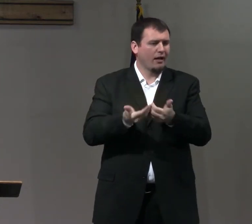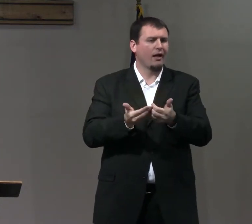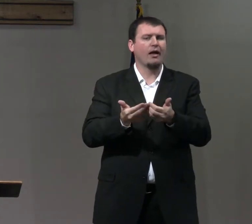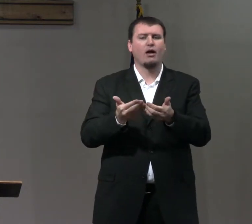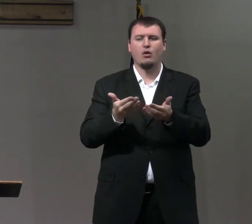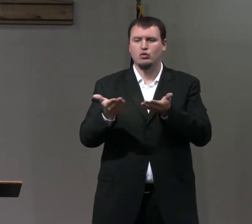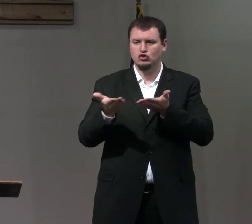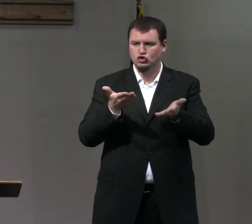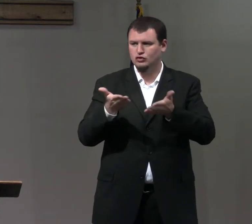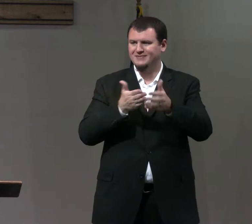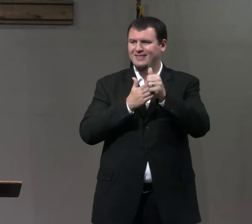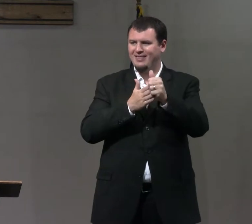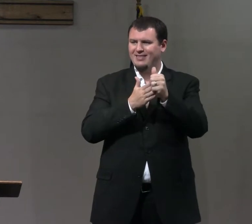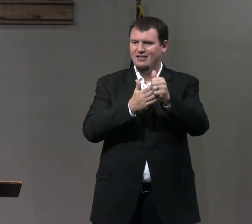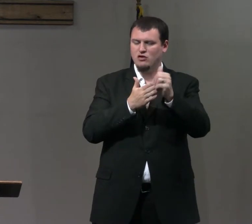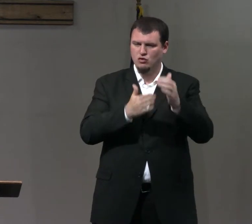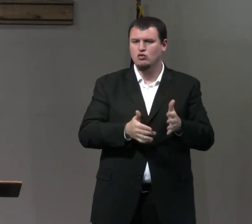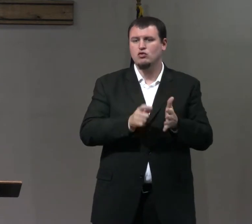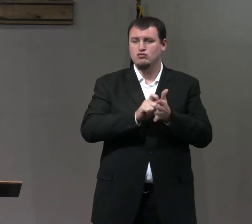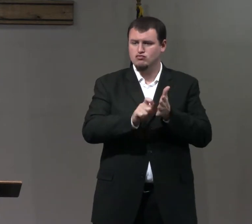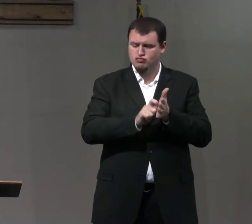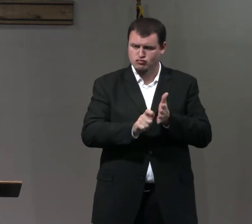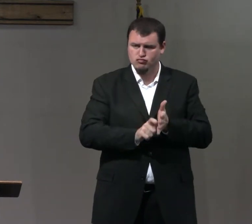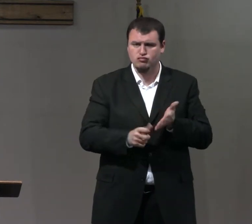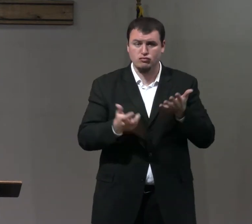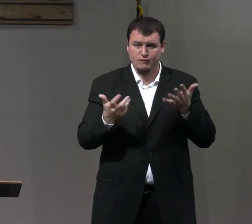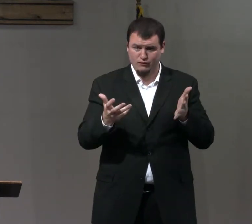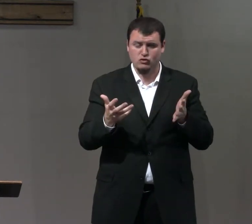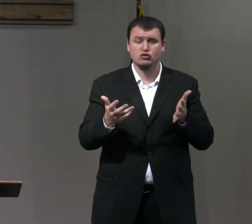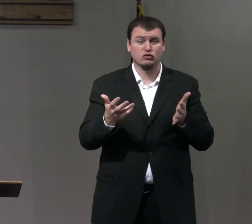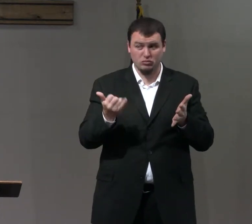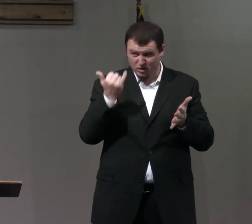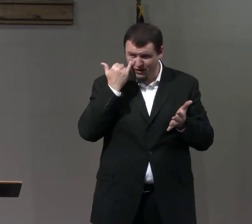Peter taught and wrote in the book about how to be a leader.